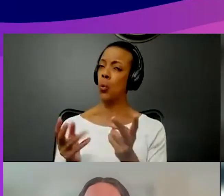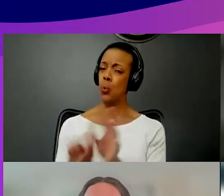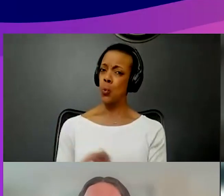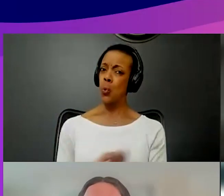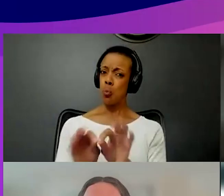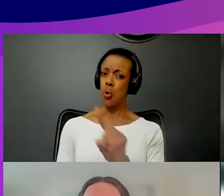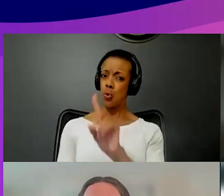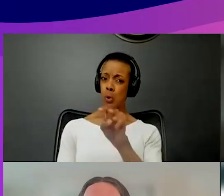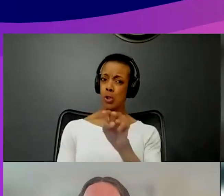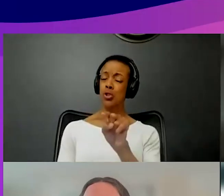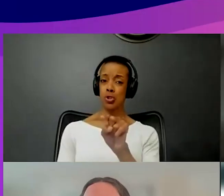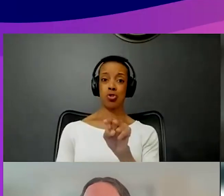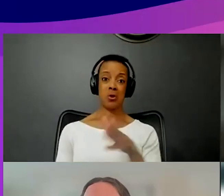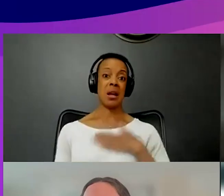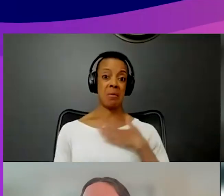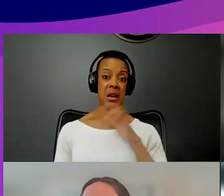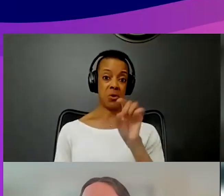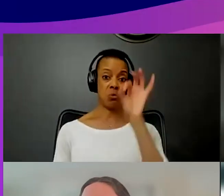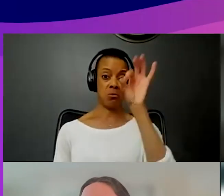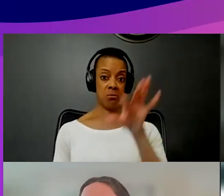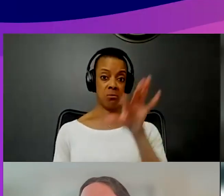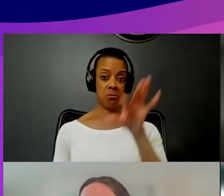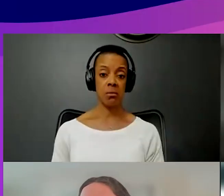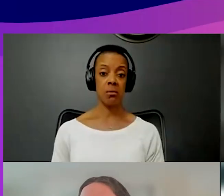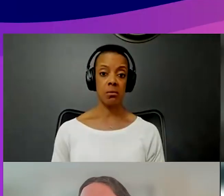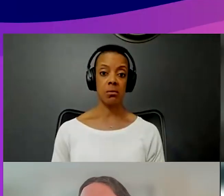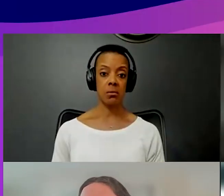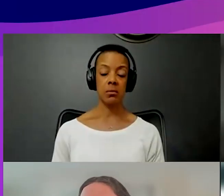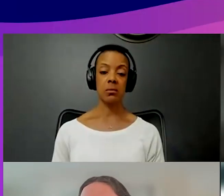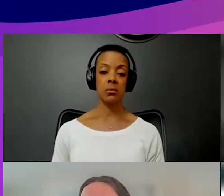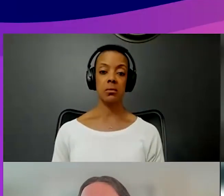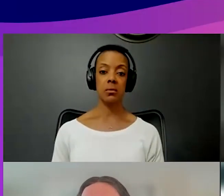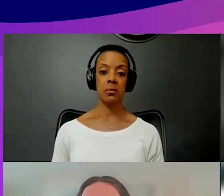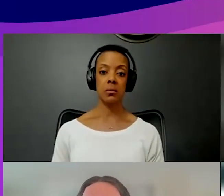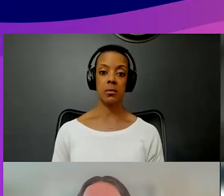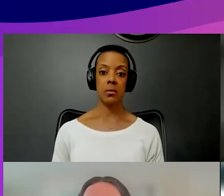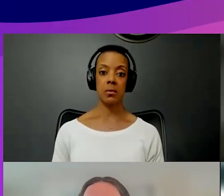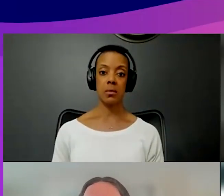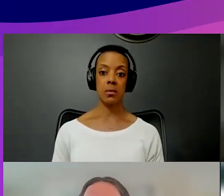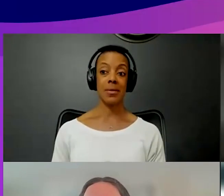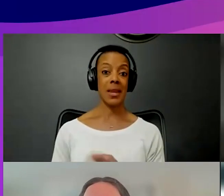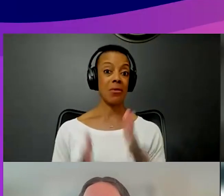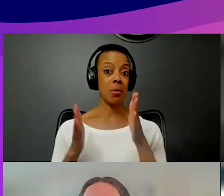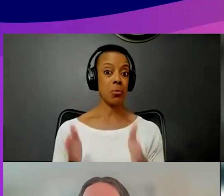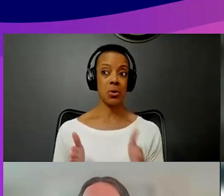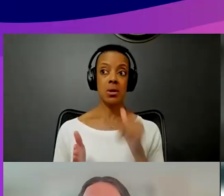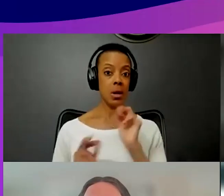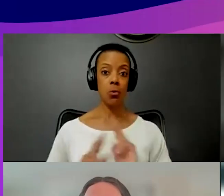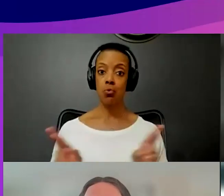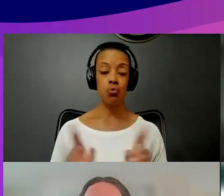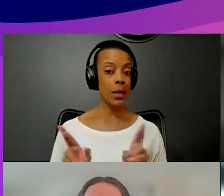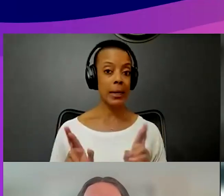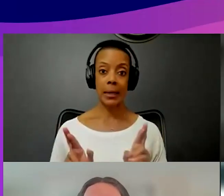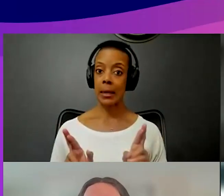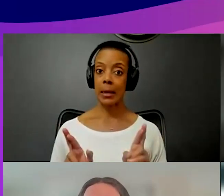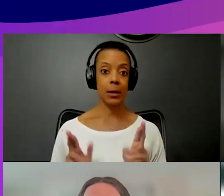glad that you raised it, because for a person who is not ready to seek help, not ready to share that,